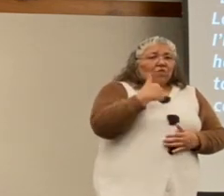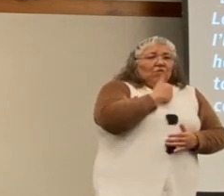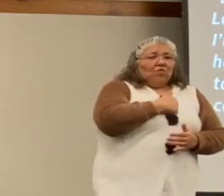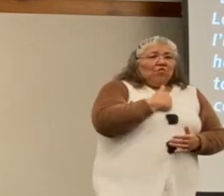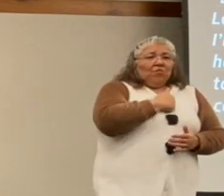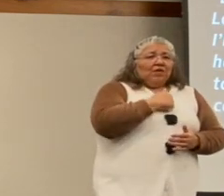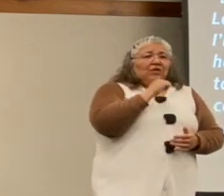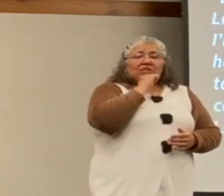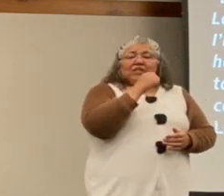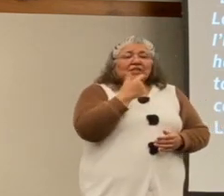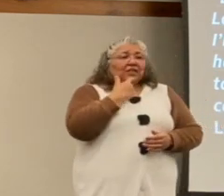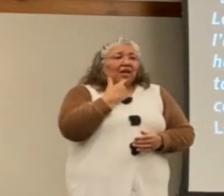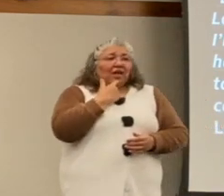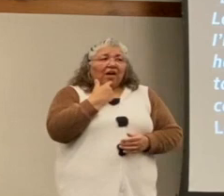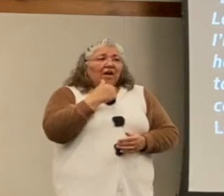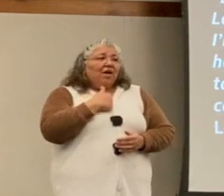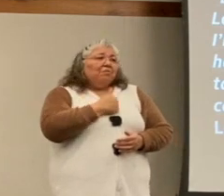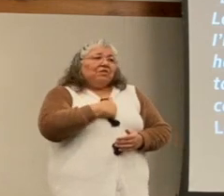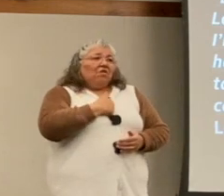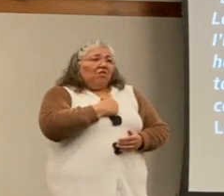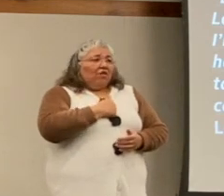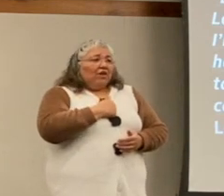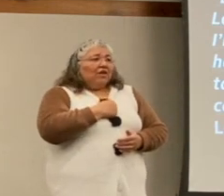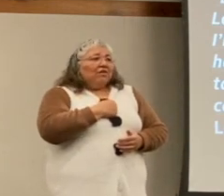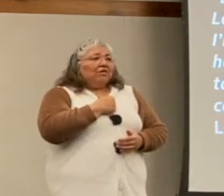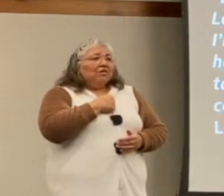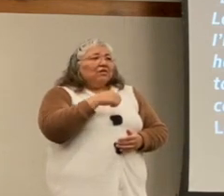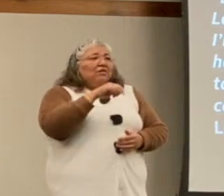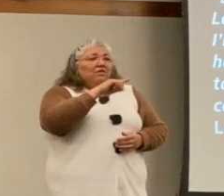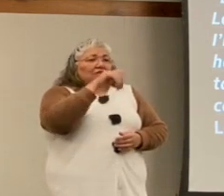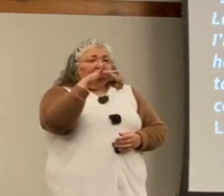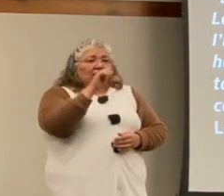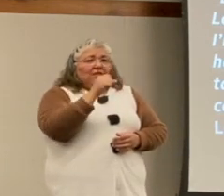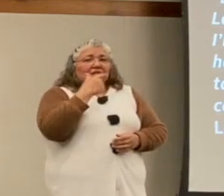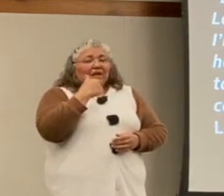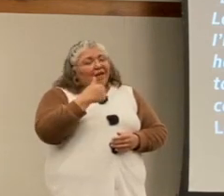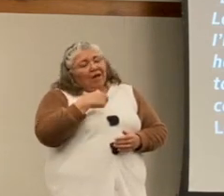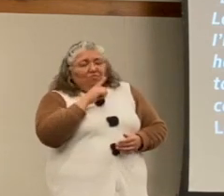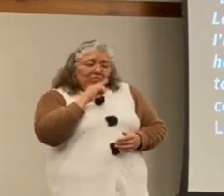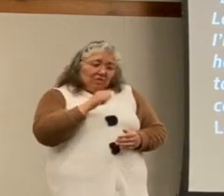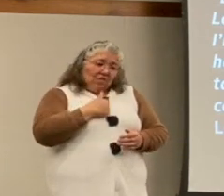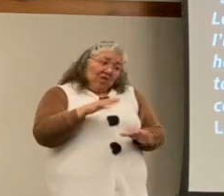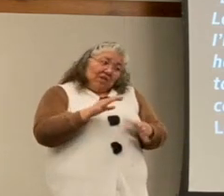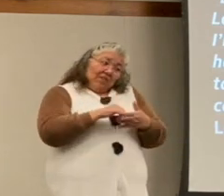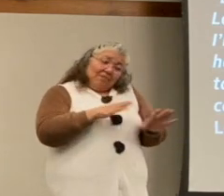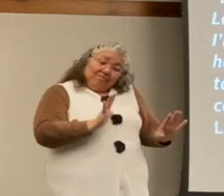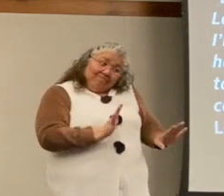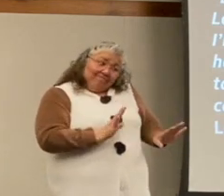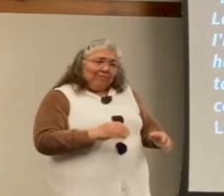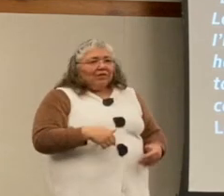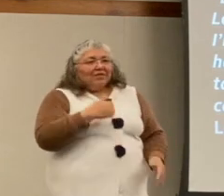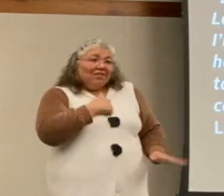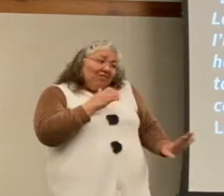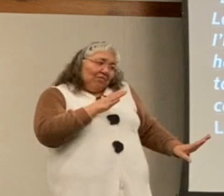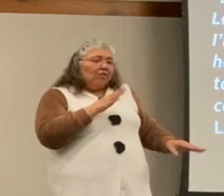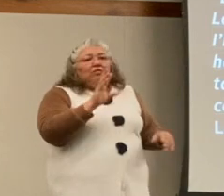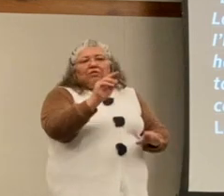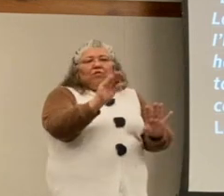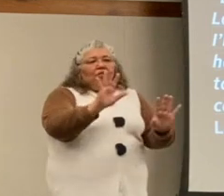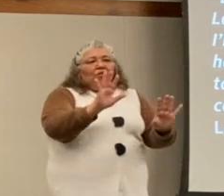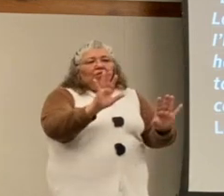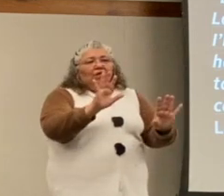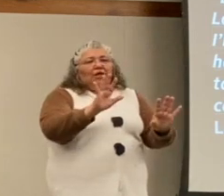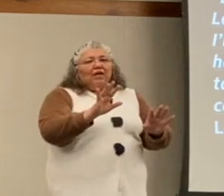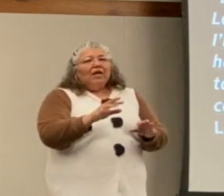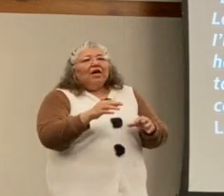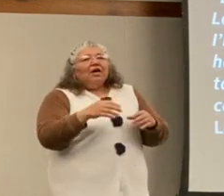Repentance doesn't merely say, I'm sorry. Zacchaeus didn't turn around and say, hey man, I'm really sorry I did all that stuff. I'm really sorry. Nope. It